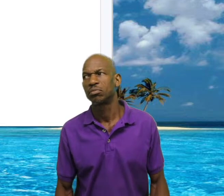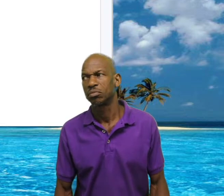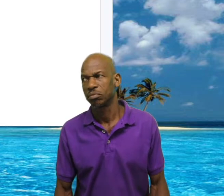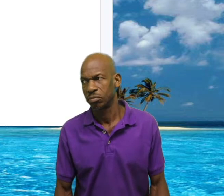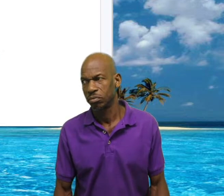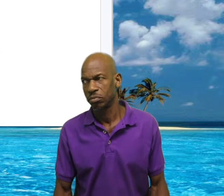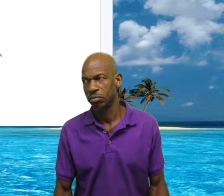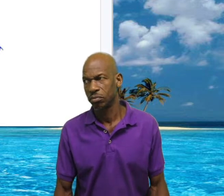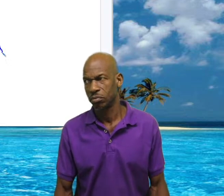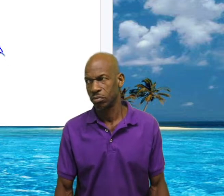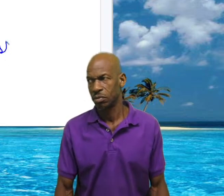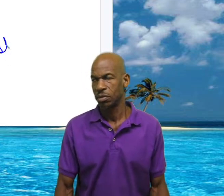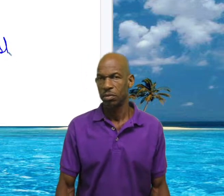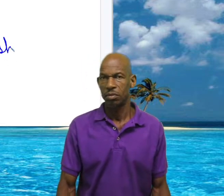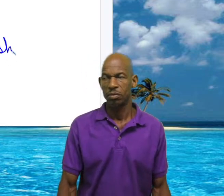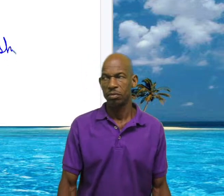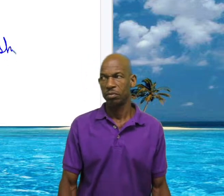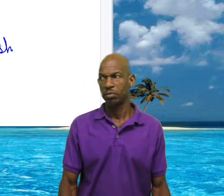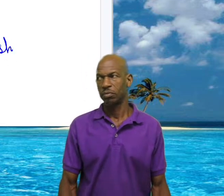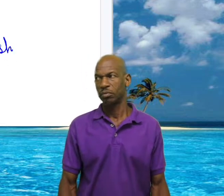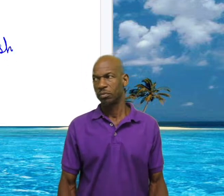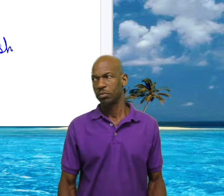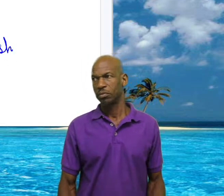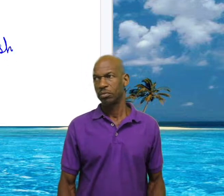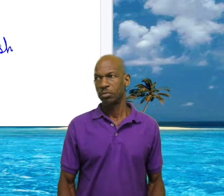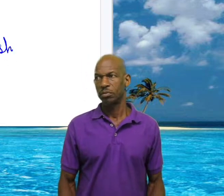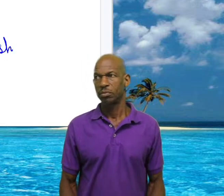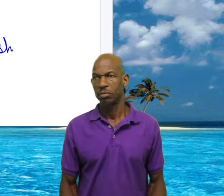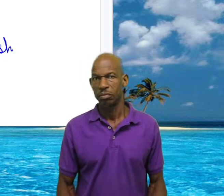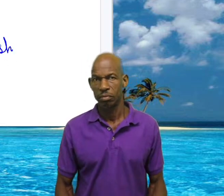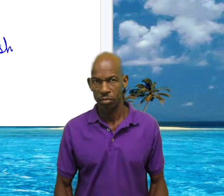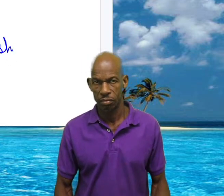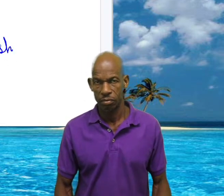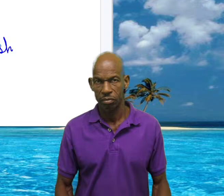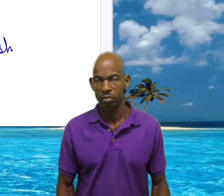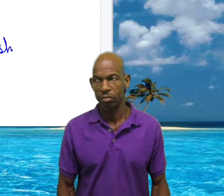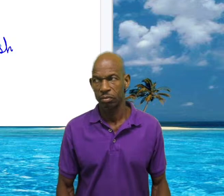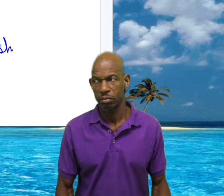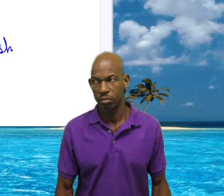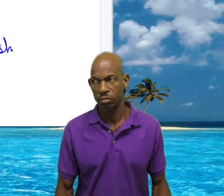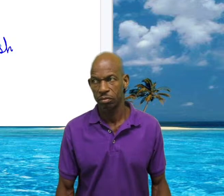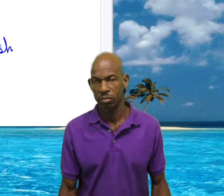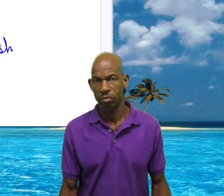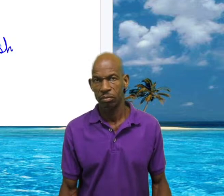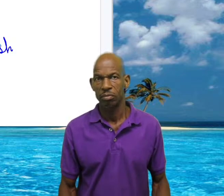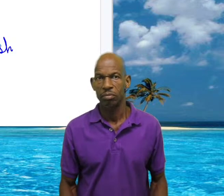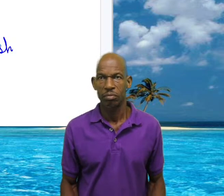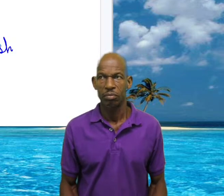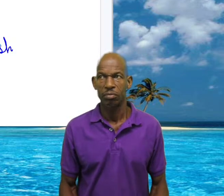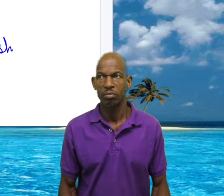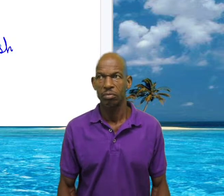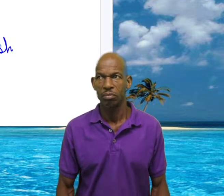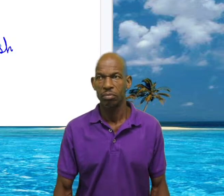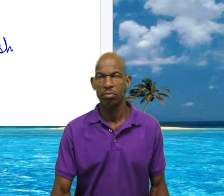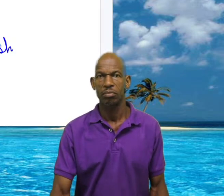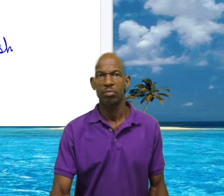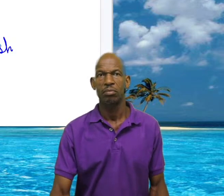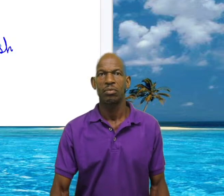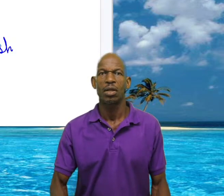and we are learning English. Deaf people online, everyone, we are learning English. I just saying welcome to Donna,